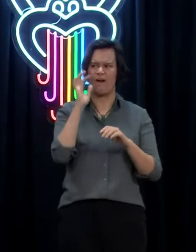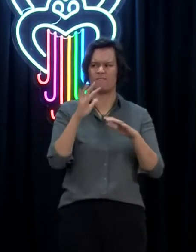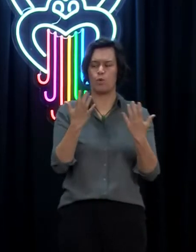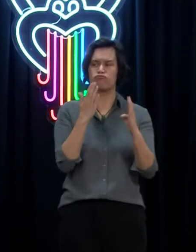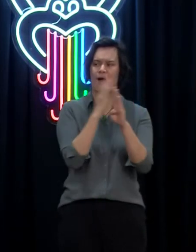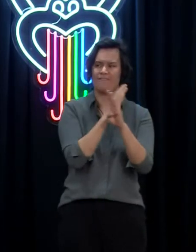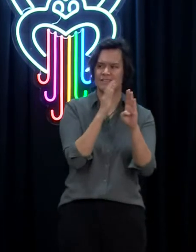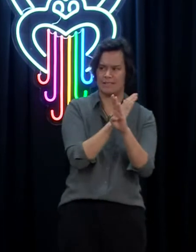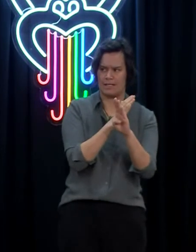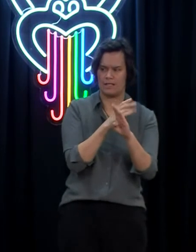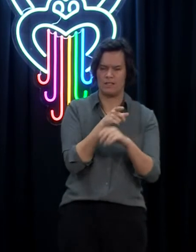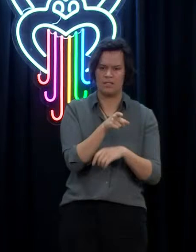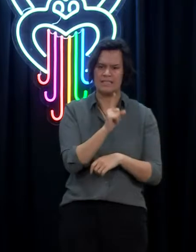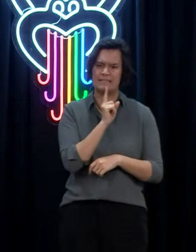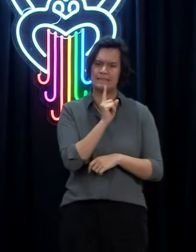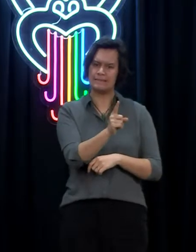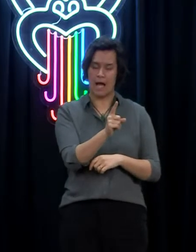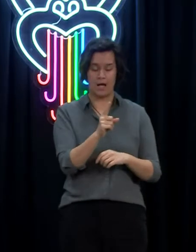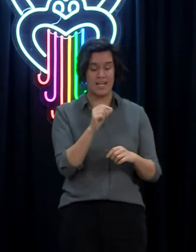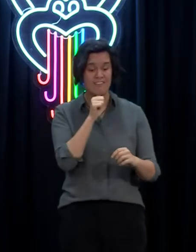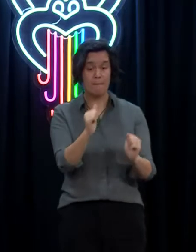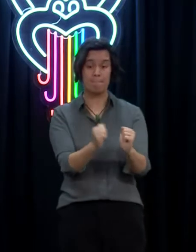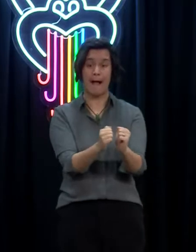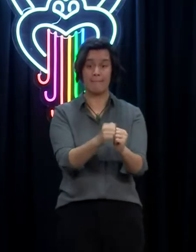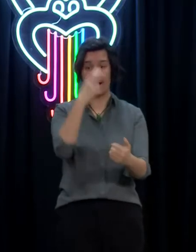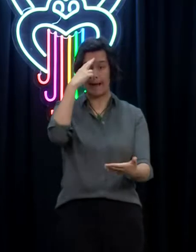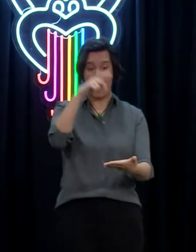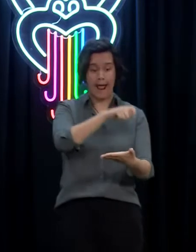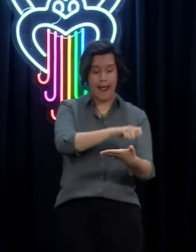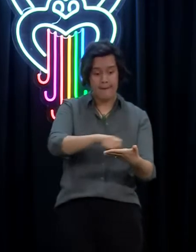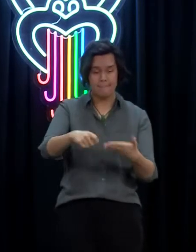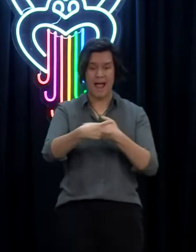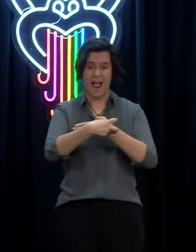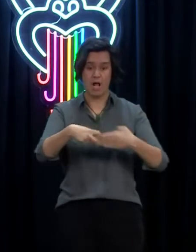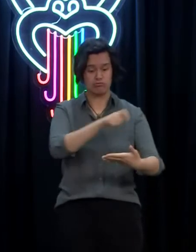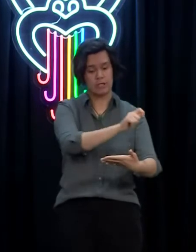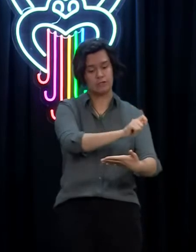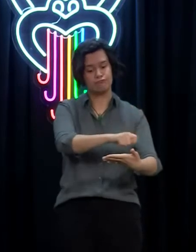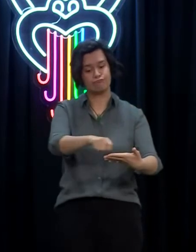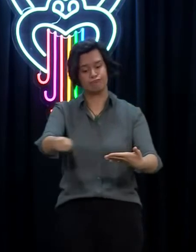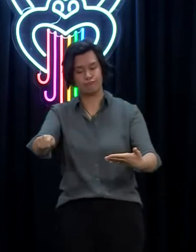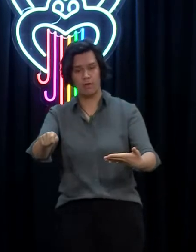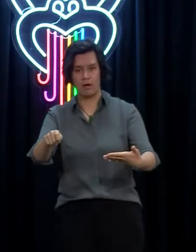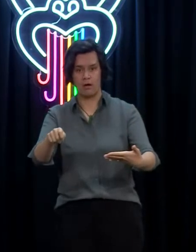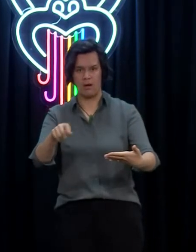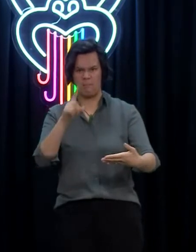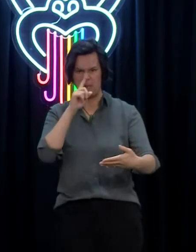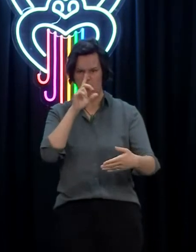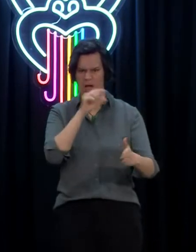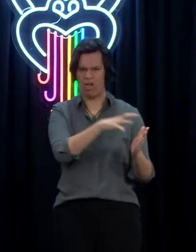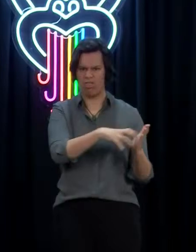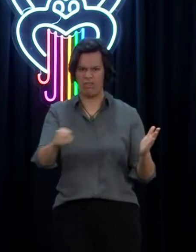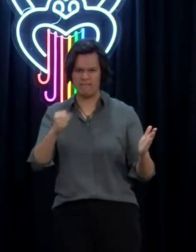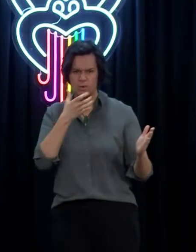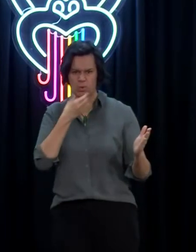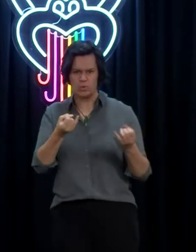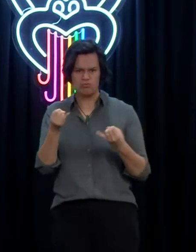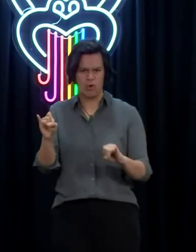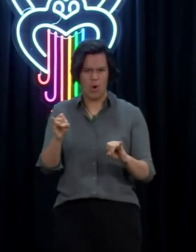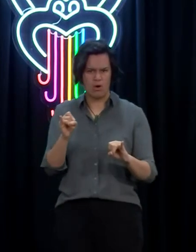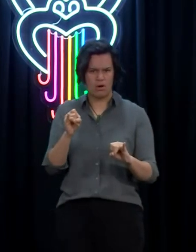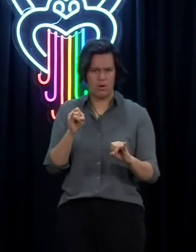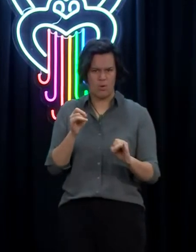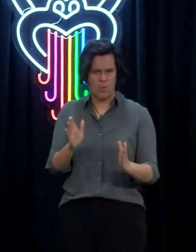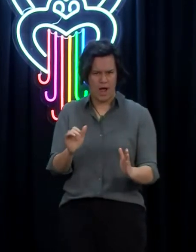from paper-based contact tracing systems and using it to breach people's privacy. Does the government plan to do anything about this,